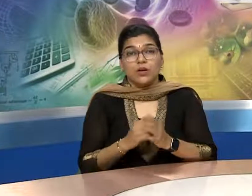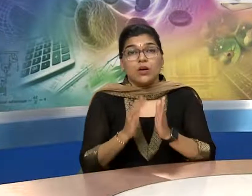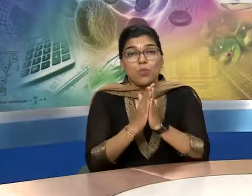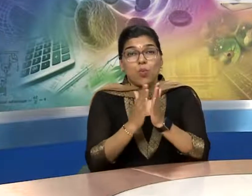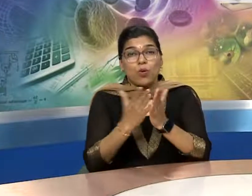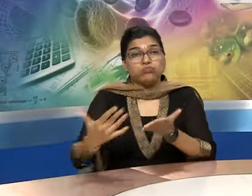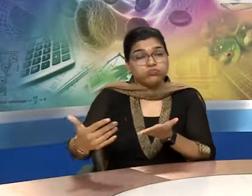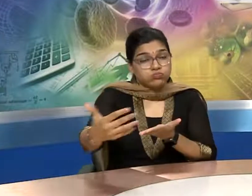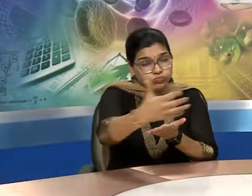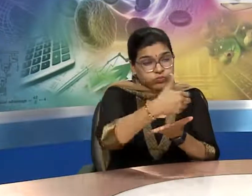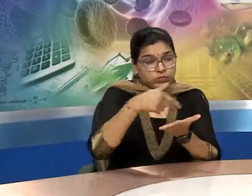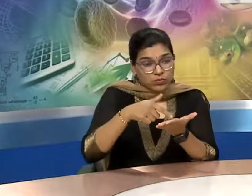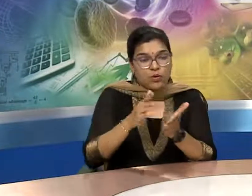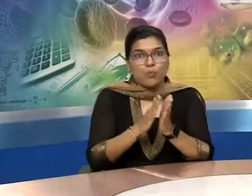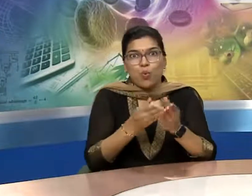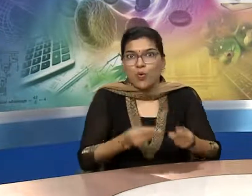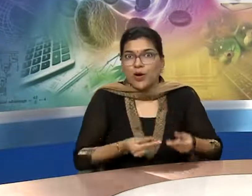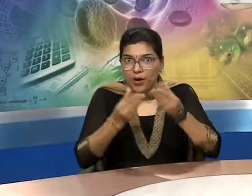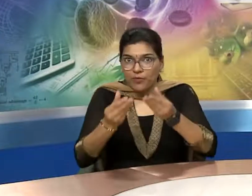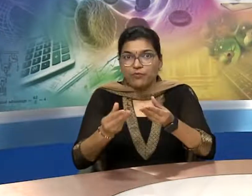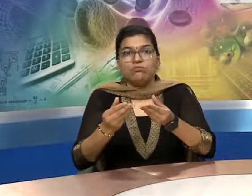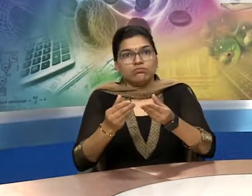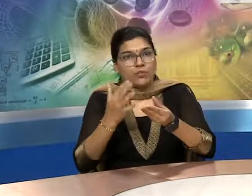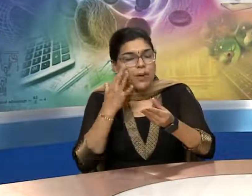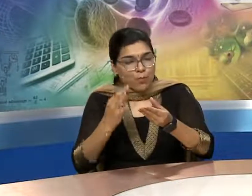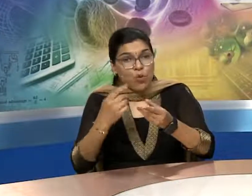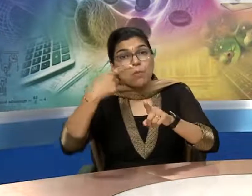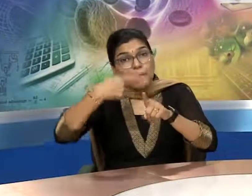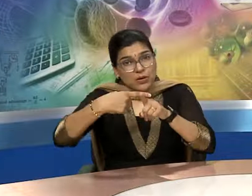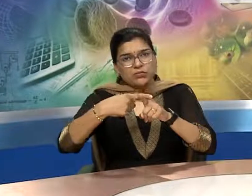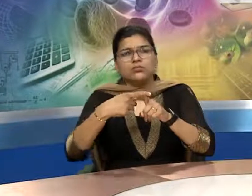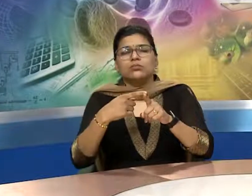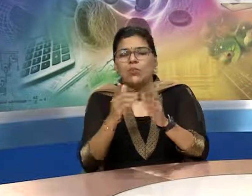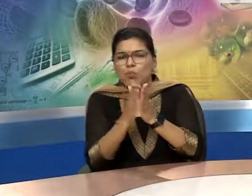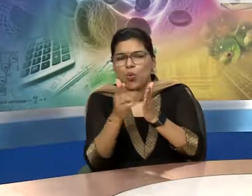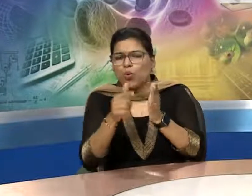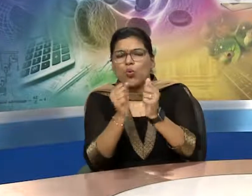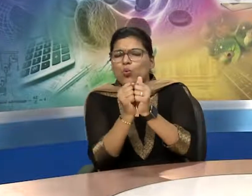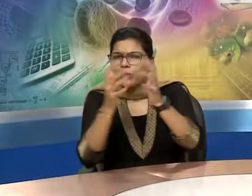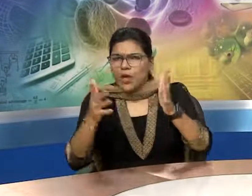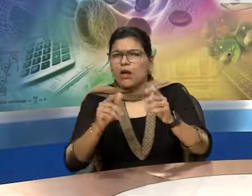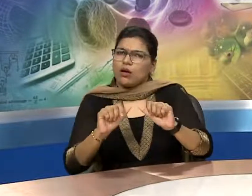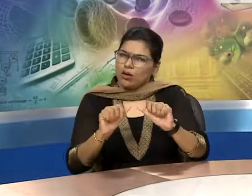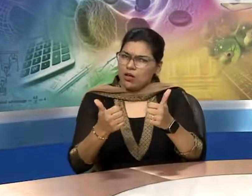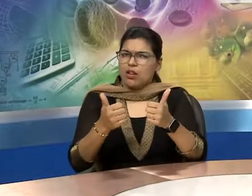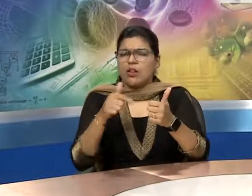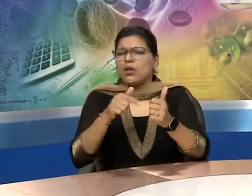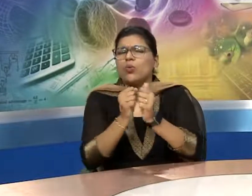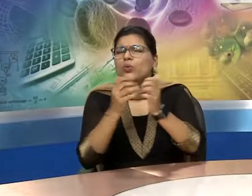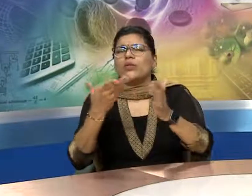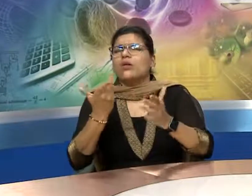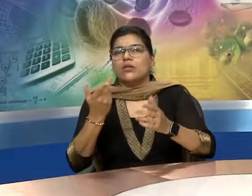The first point is that why do we need library and what is the need of the library?